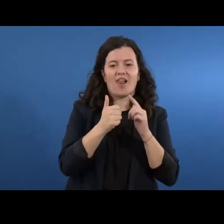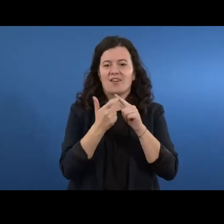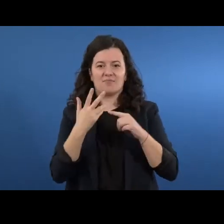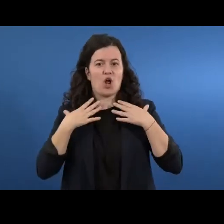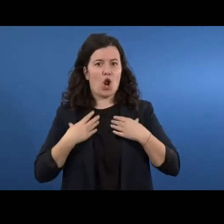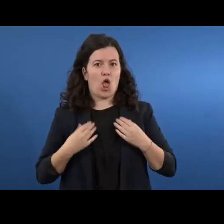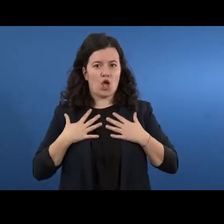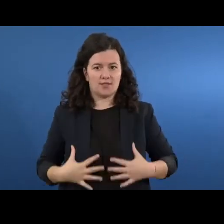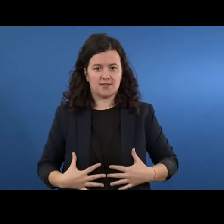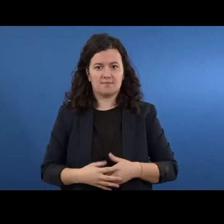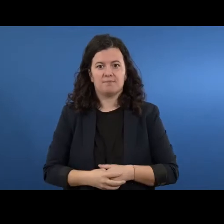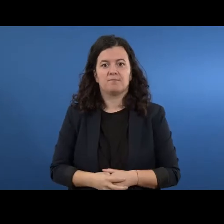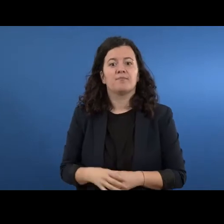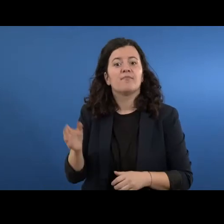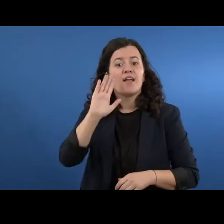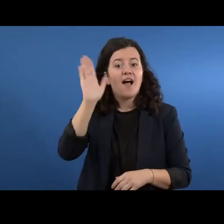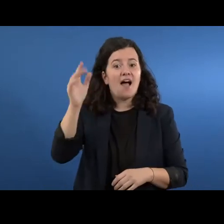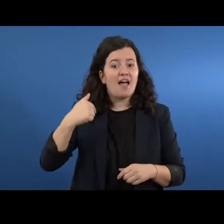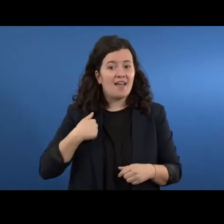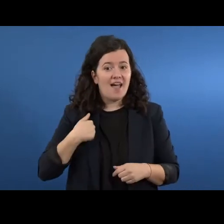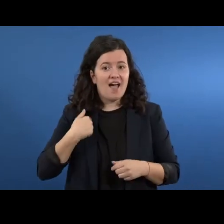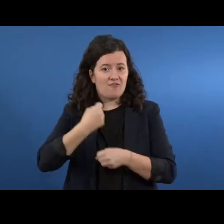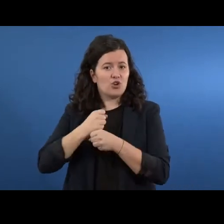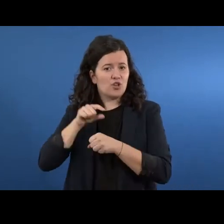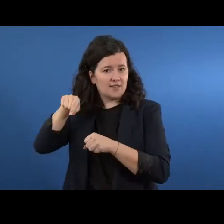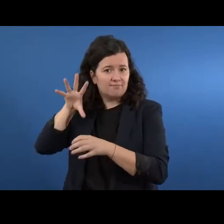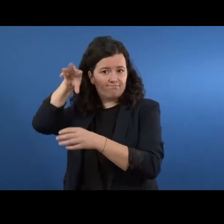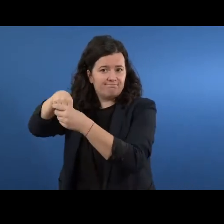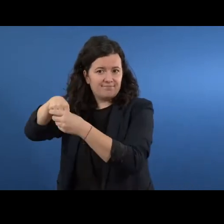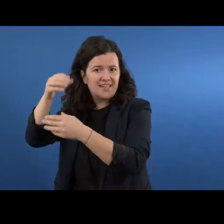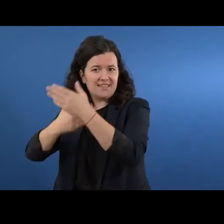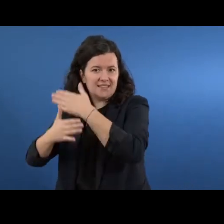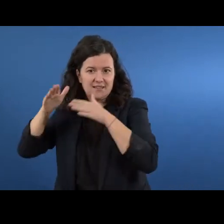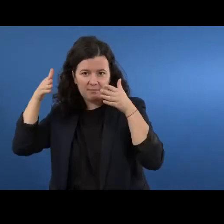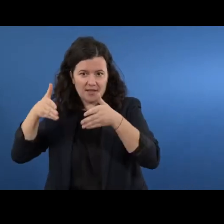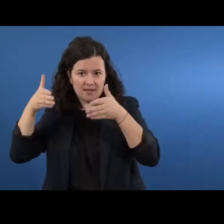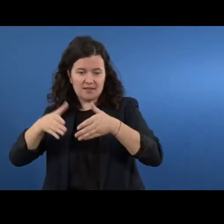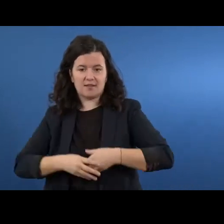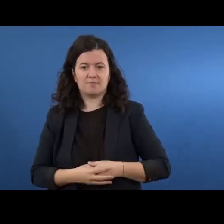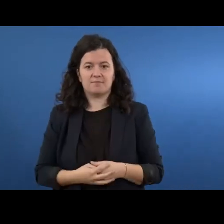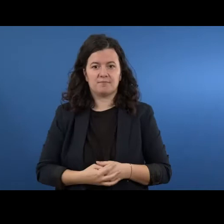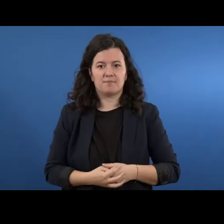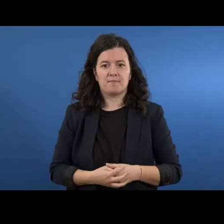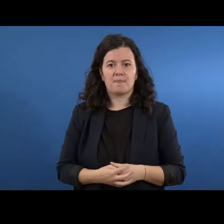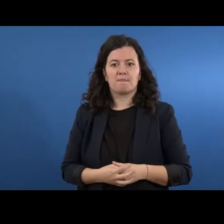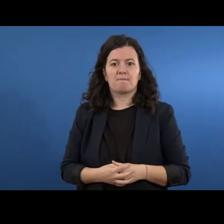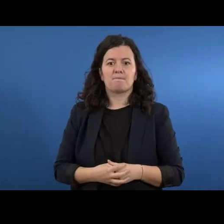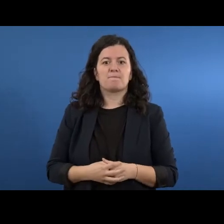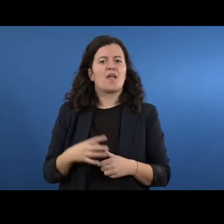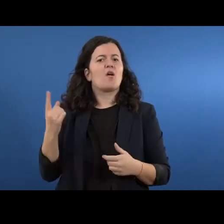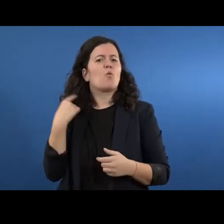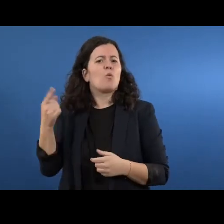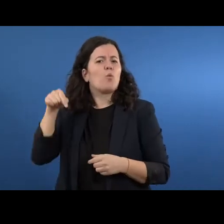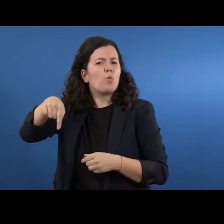I'm Jim from the Philippine Business and Disability Network. And our work revolves around, like what Neil mentioned earlier, I'll repeat it. We try to